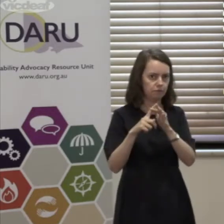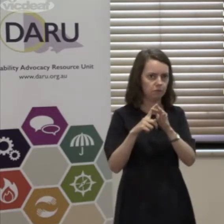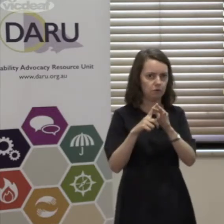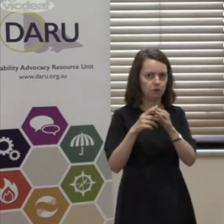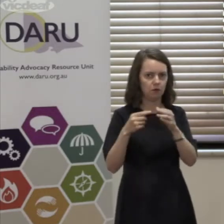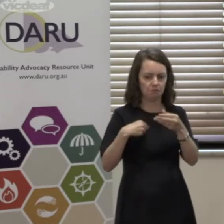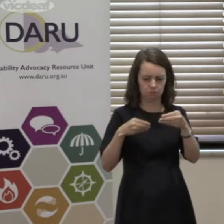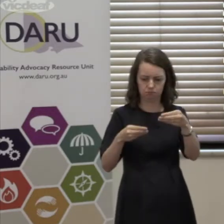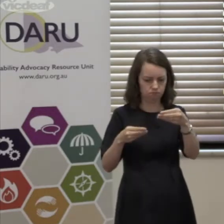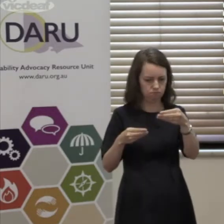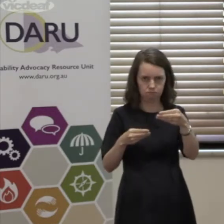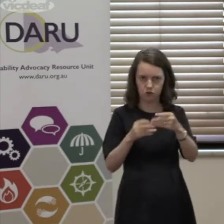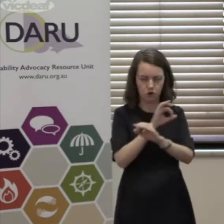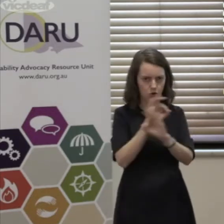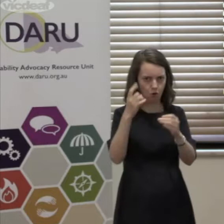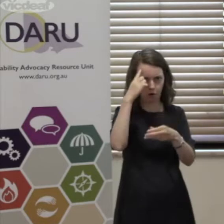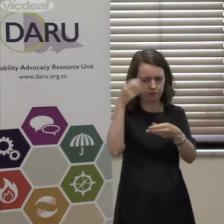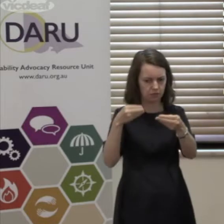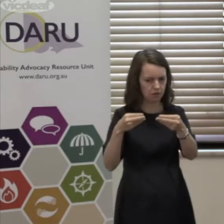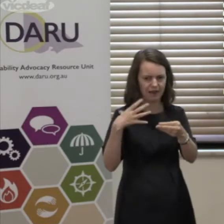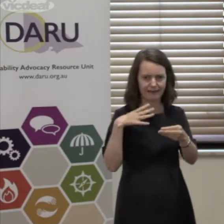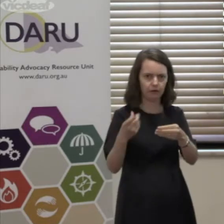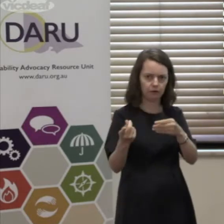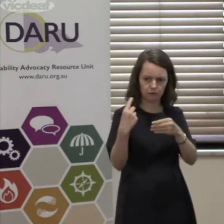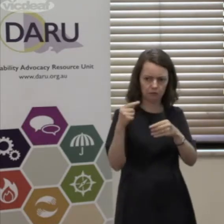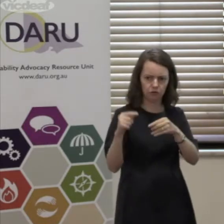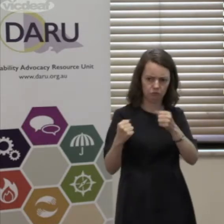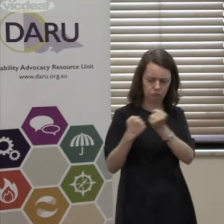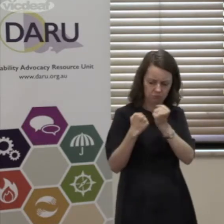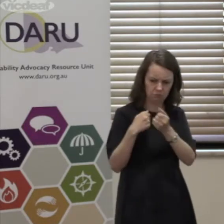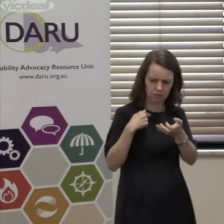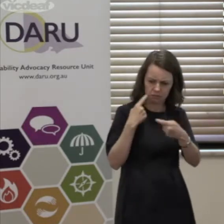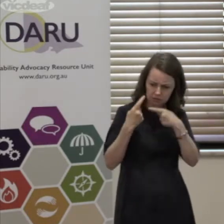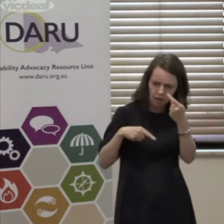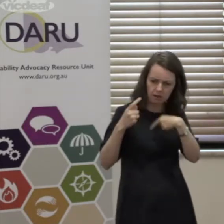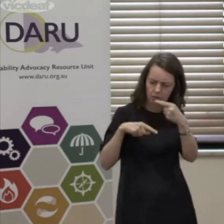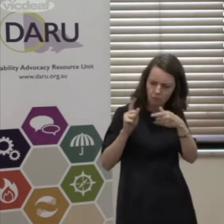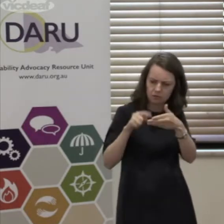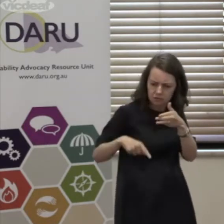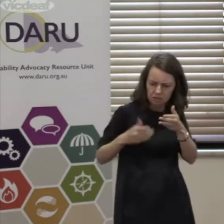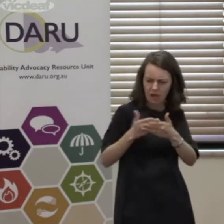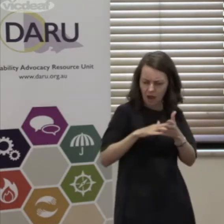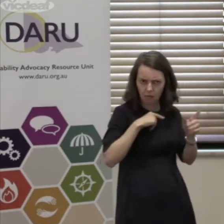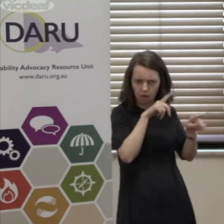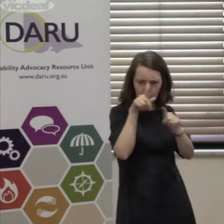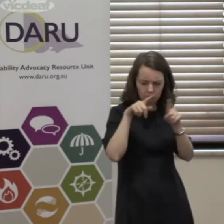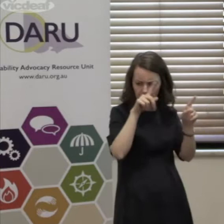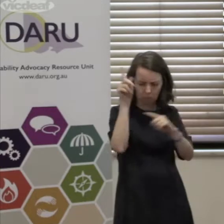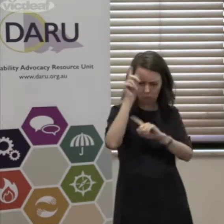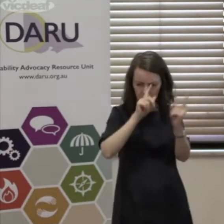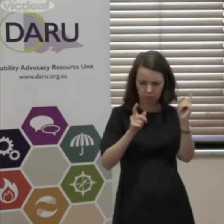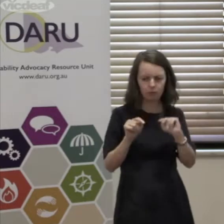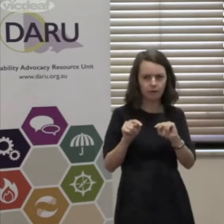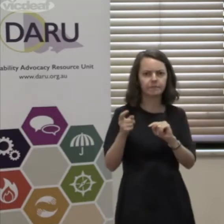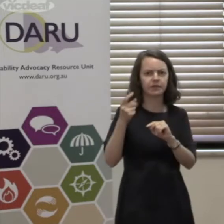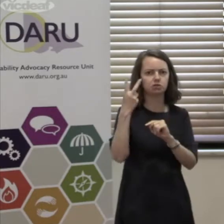specialised providers to help them to implement and manage their plan. And this is expected to be around 20% of